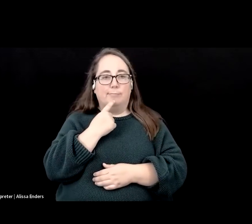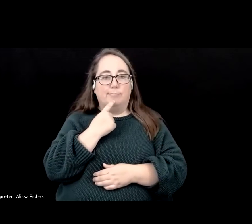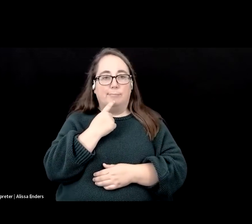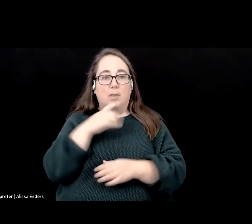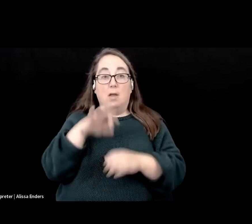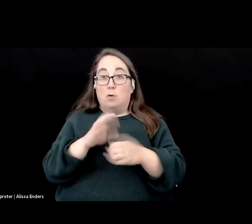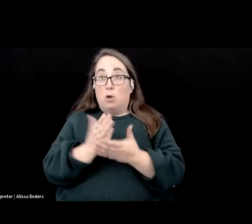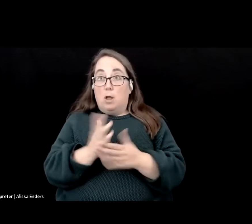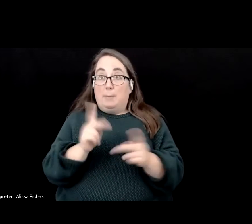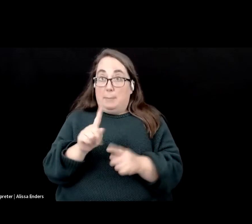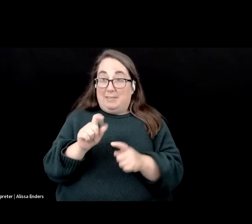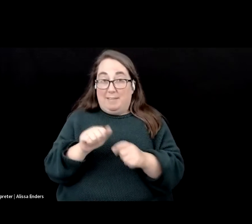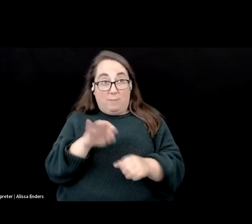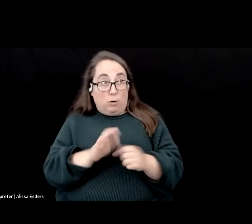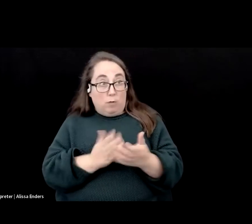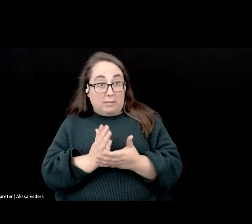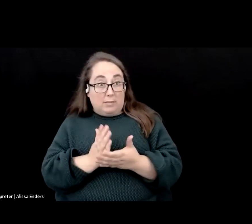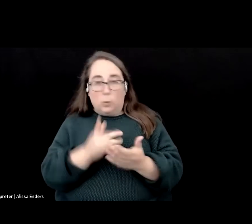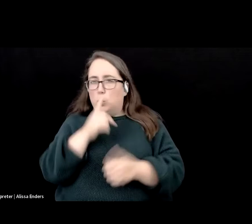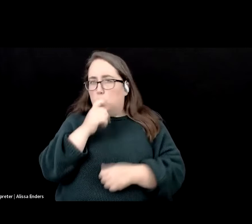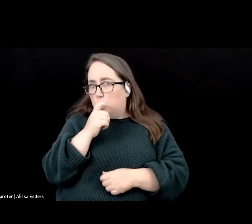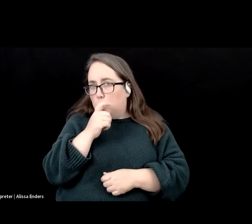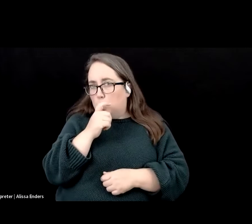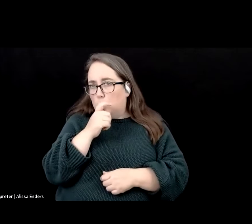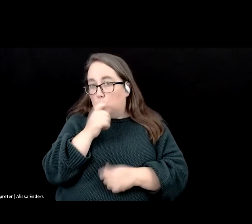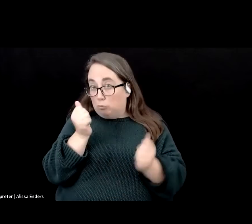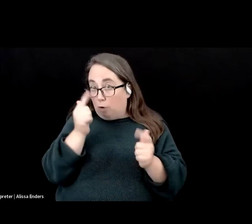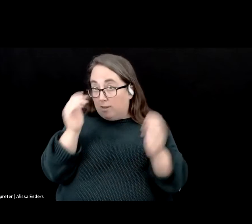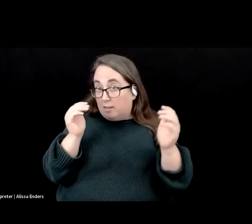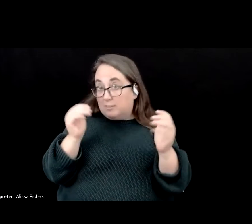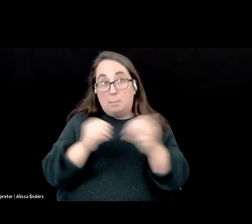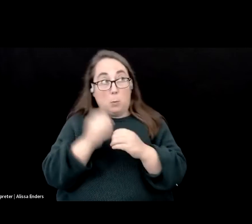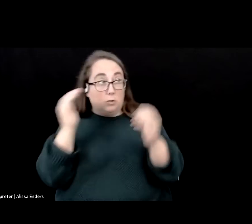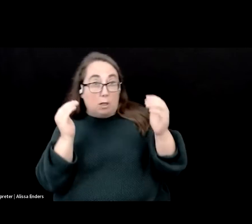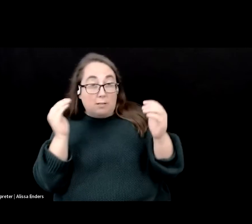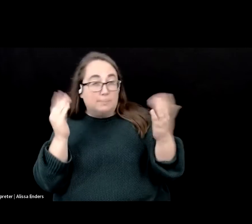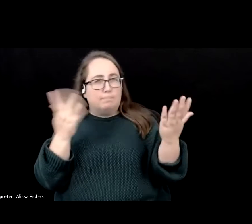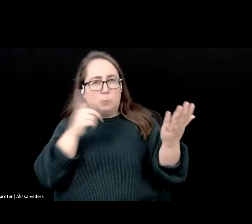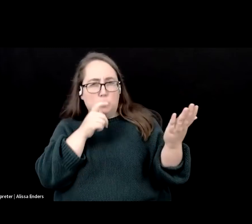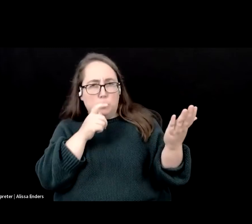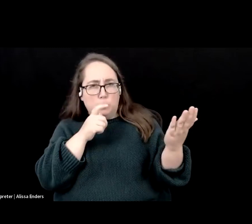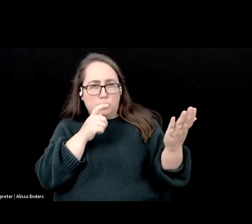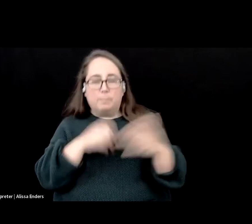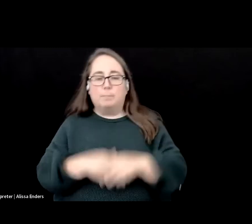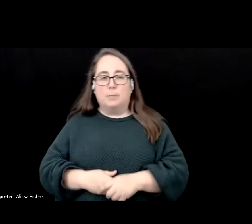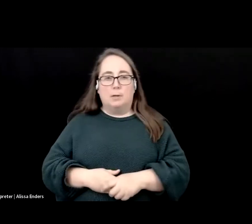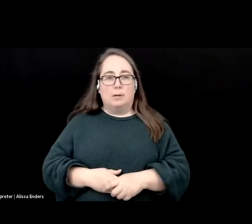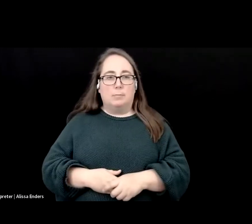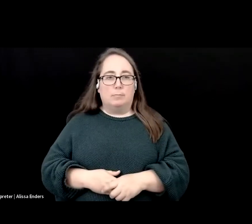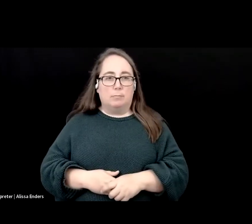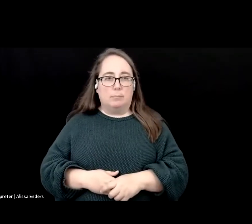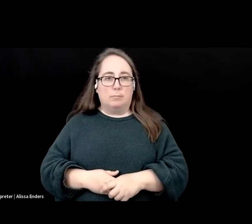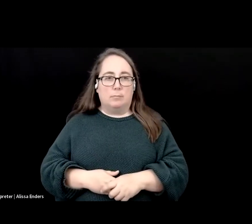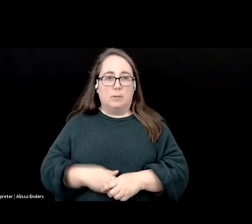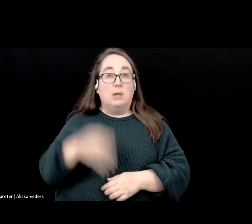rights, people must have voting rights. Well, who? All adults or most adults, etc. And if you're going to say that to be